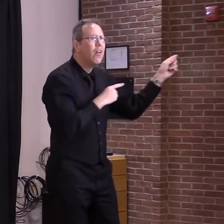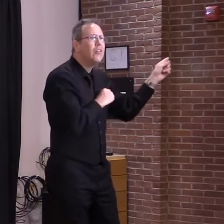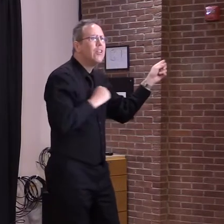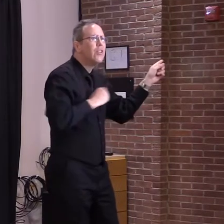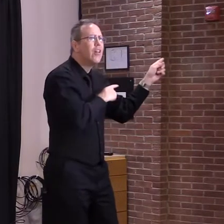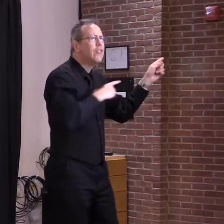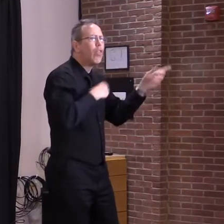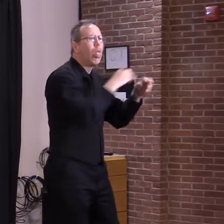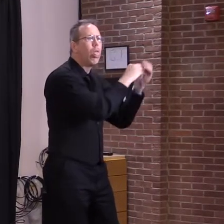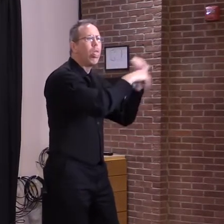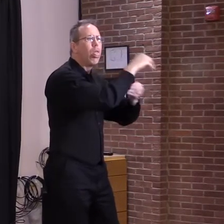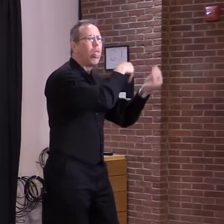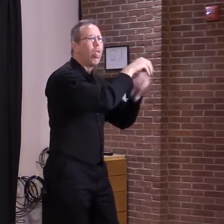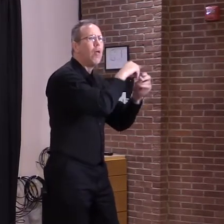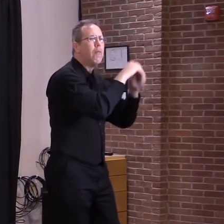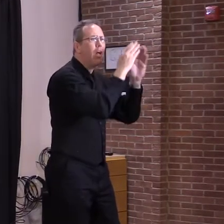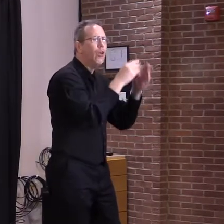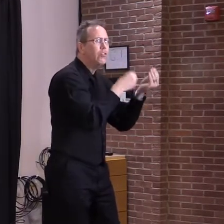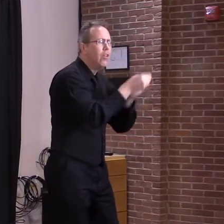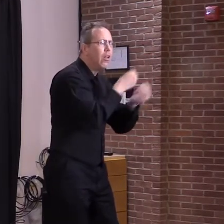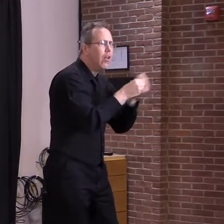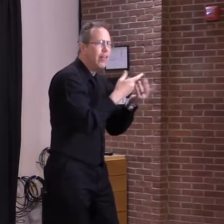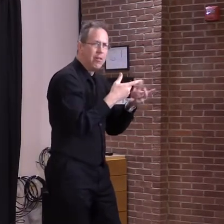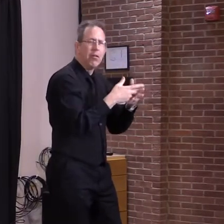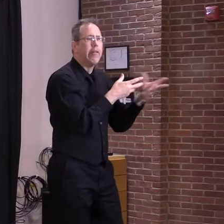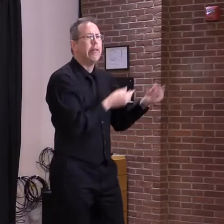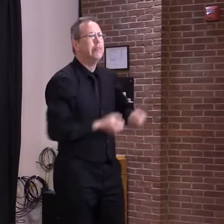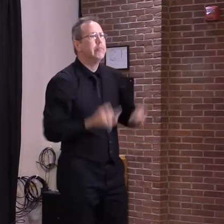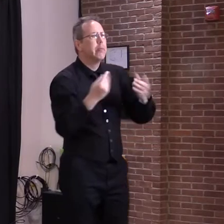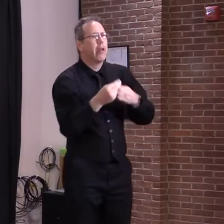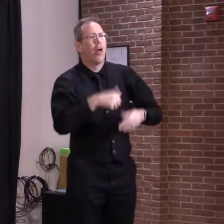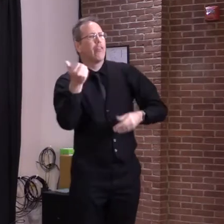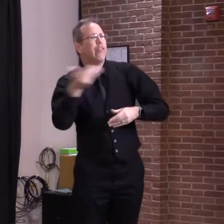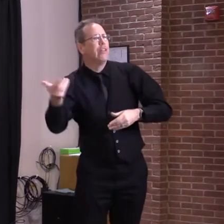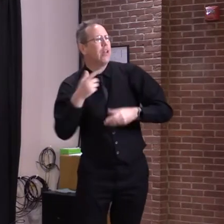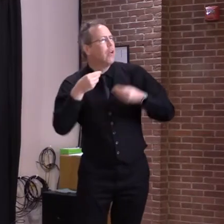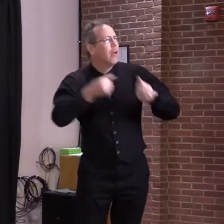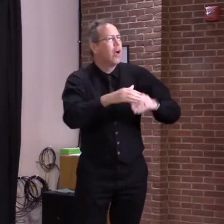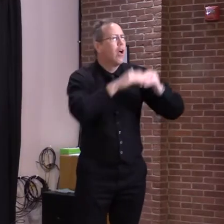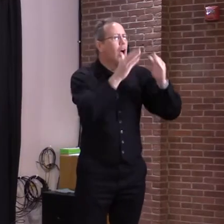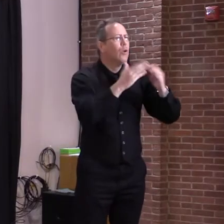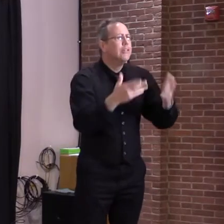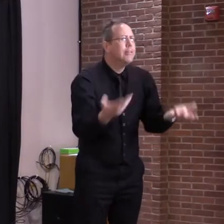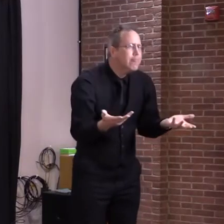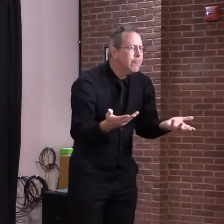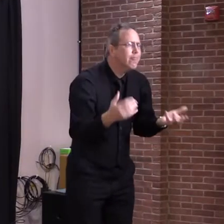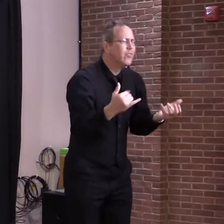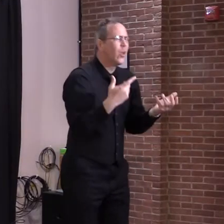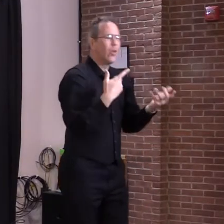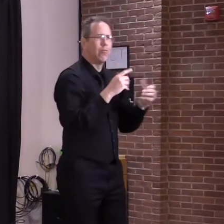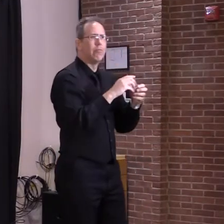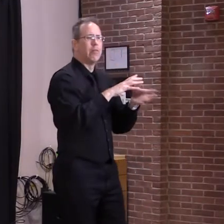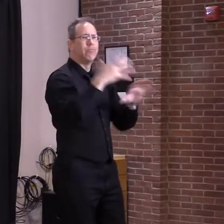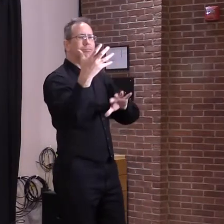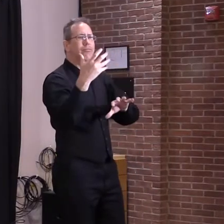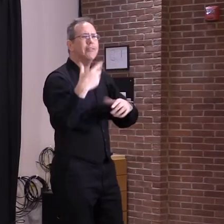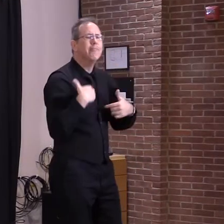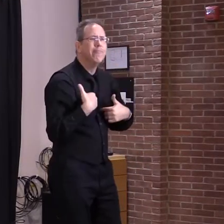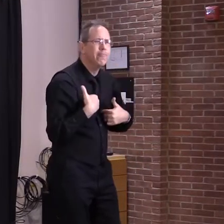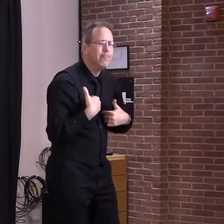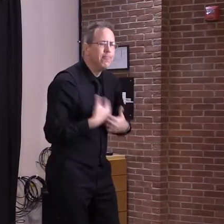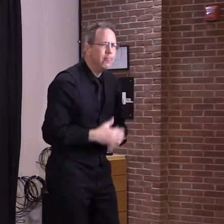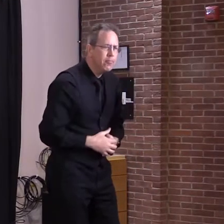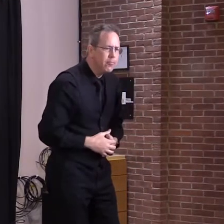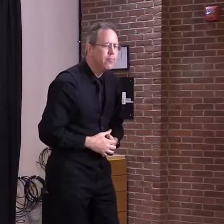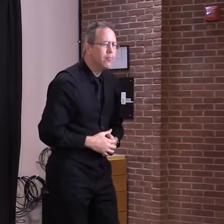which makes the House pass budget out of balance. So if the Senate decides to include these important investments